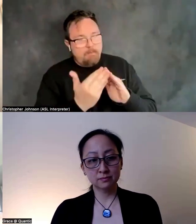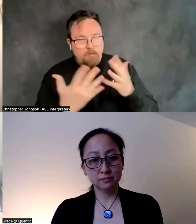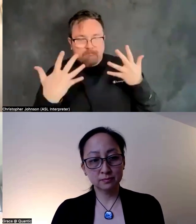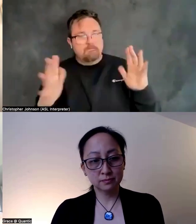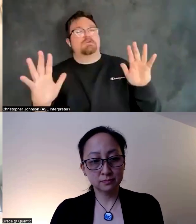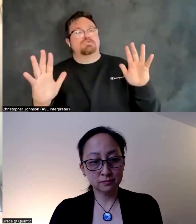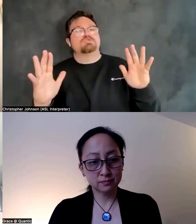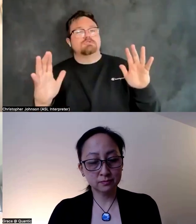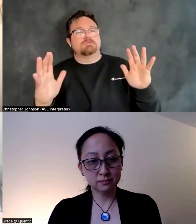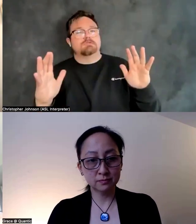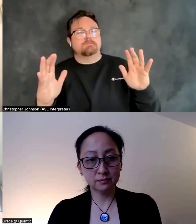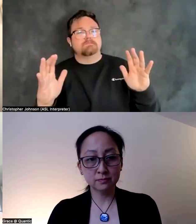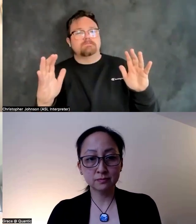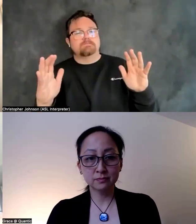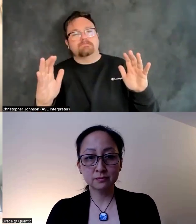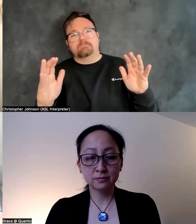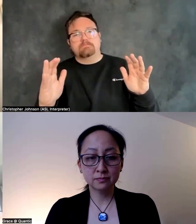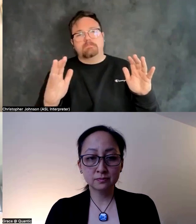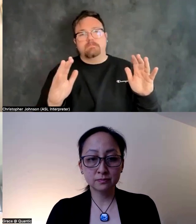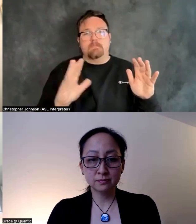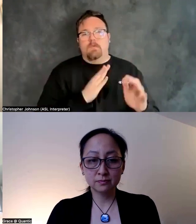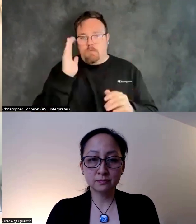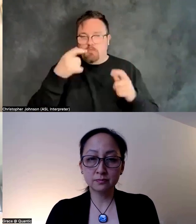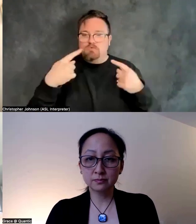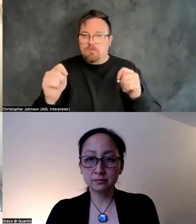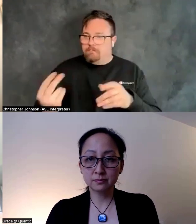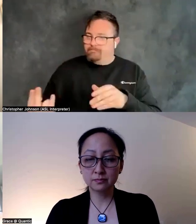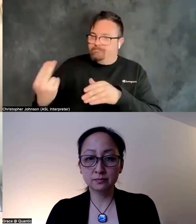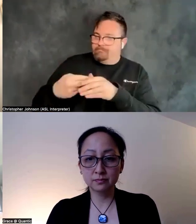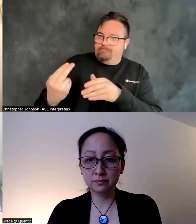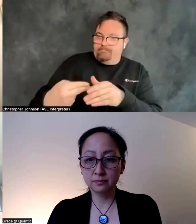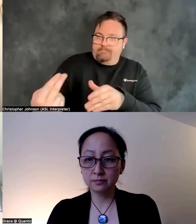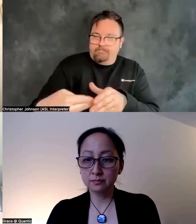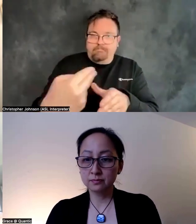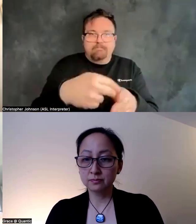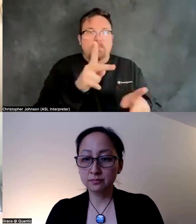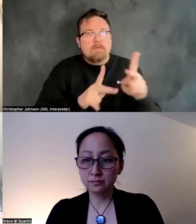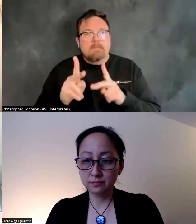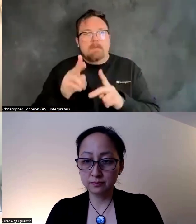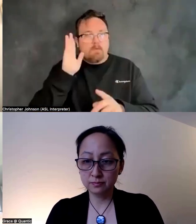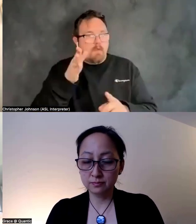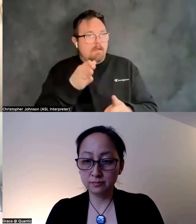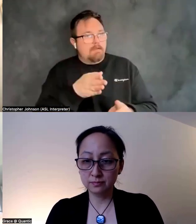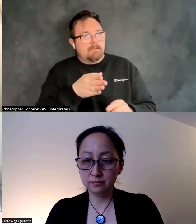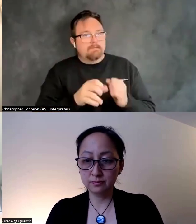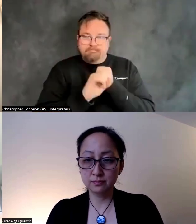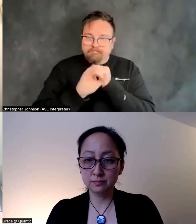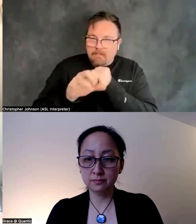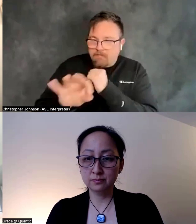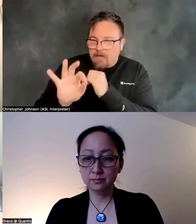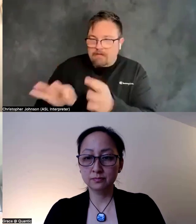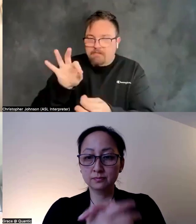and bring on people. We'll be targeting like people building